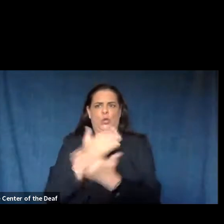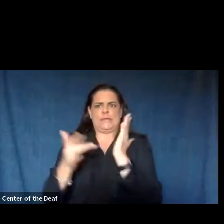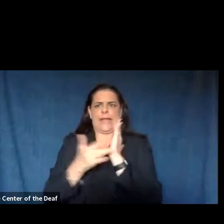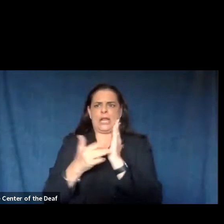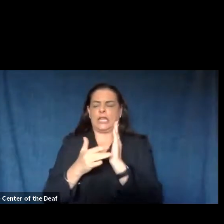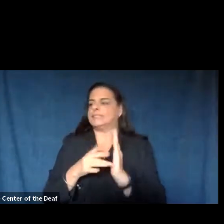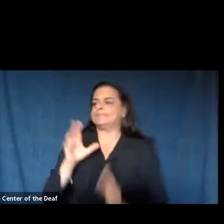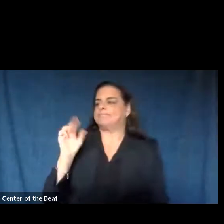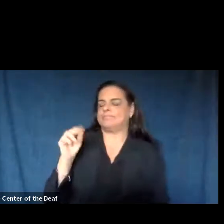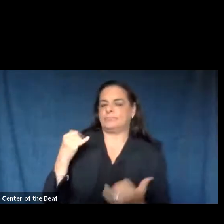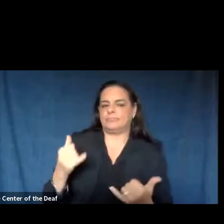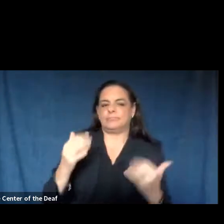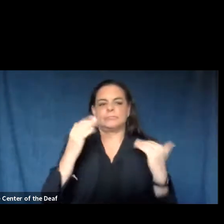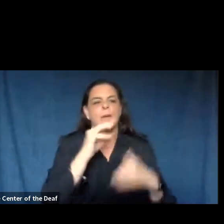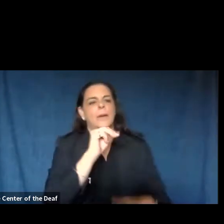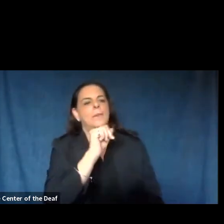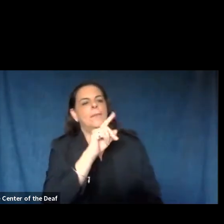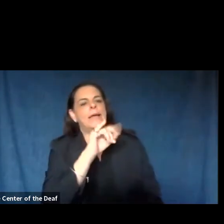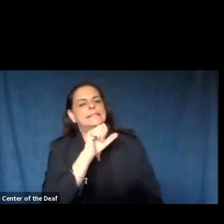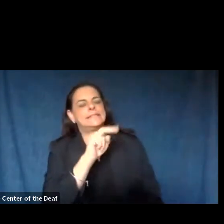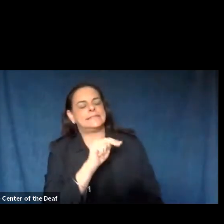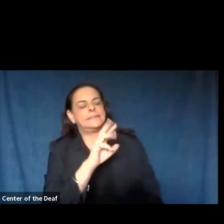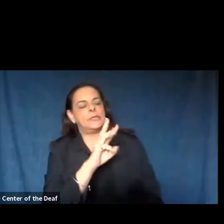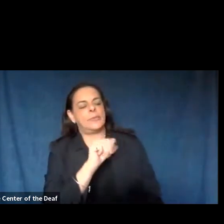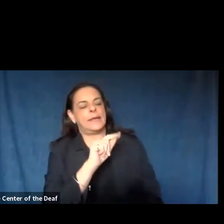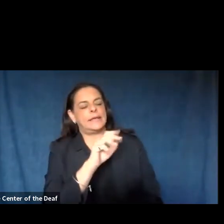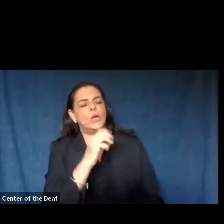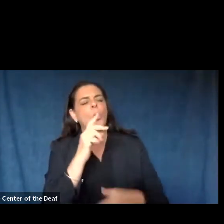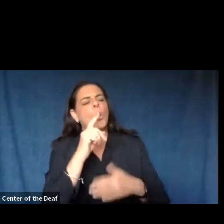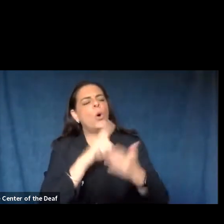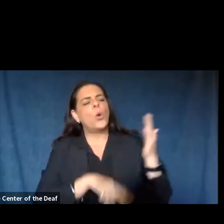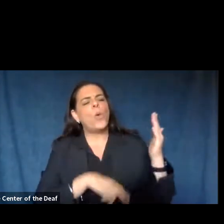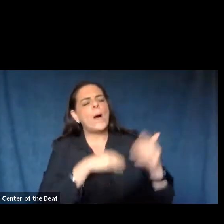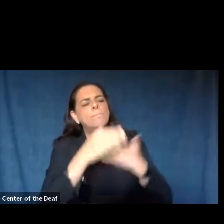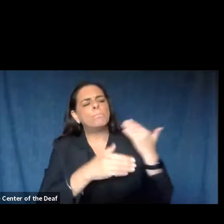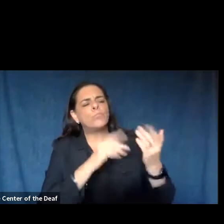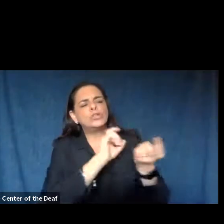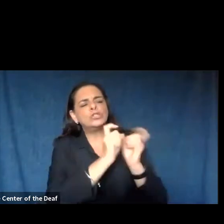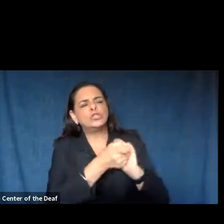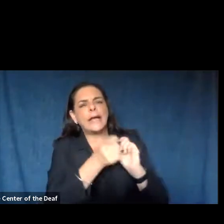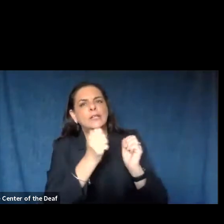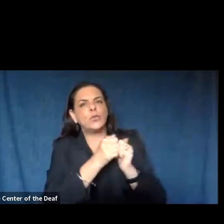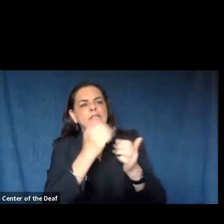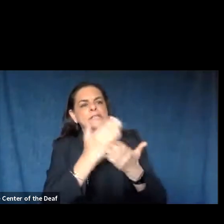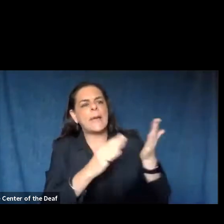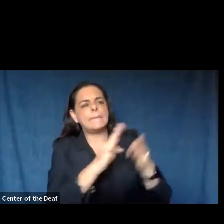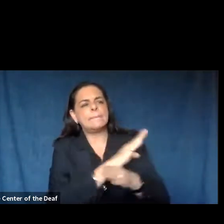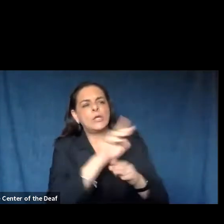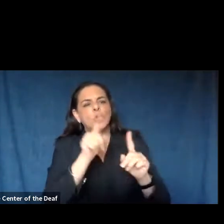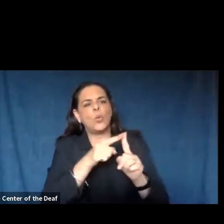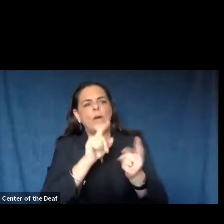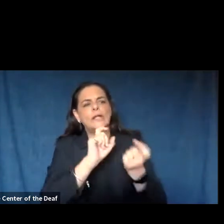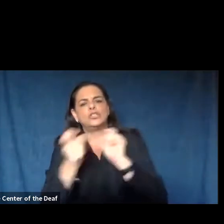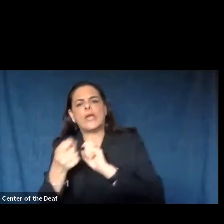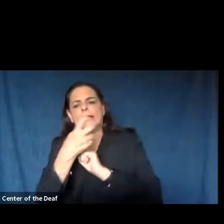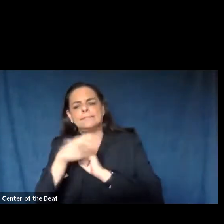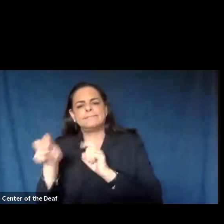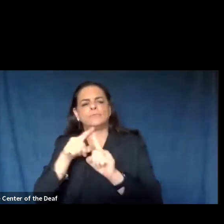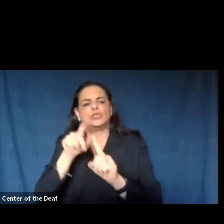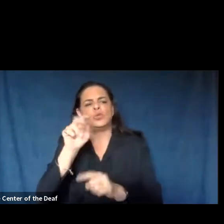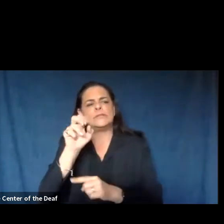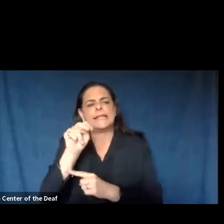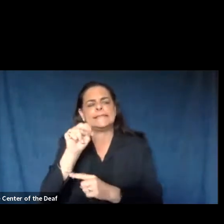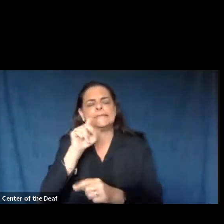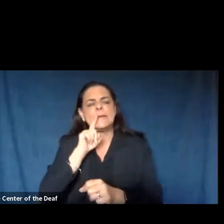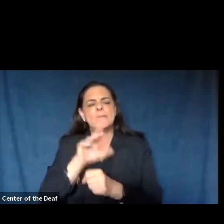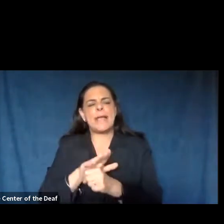with WATE, what process changes are expected for some businesses in the adoption of the Tennessee Pledge? I encourage you